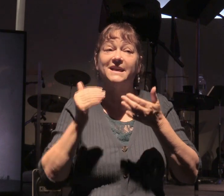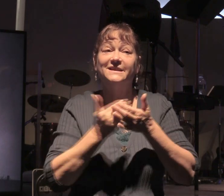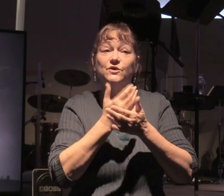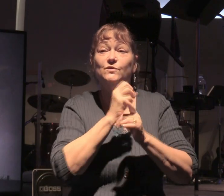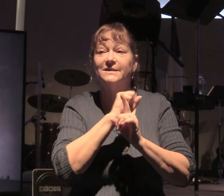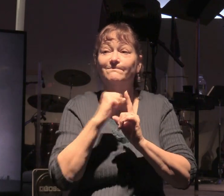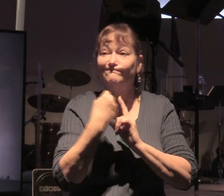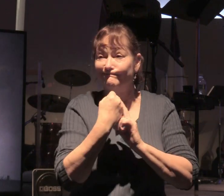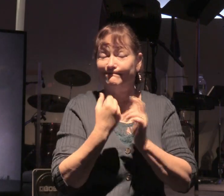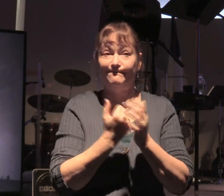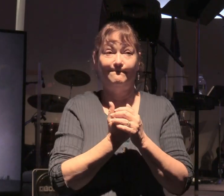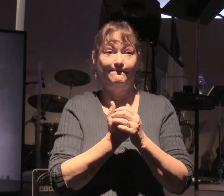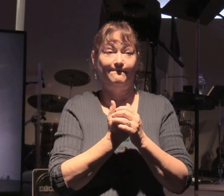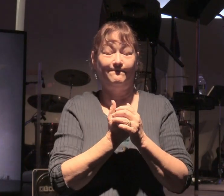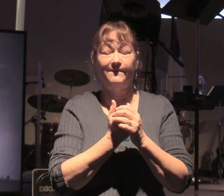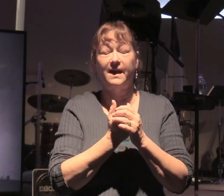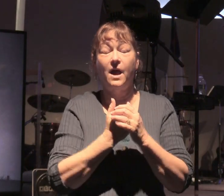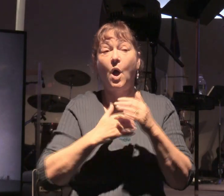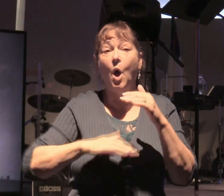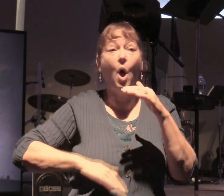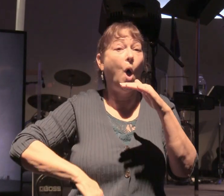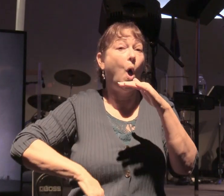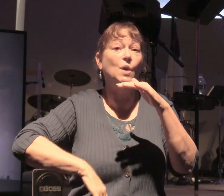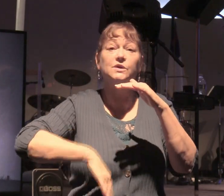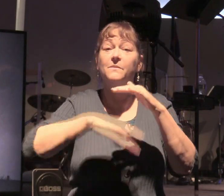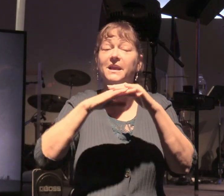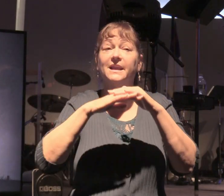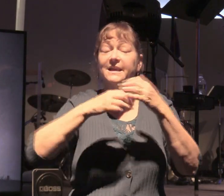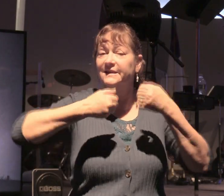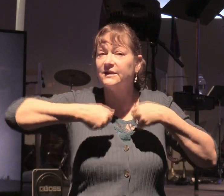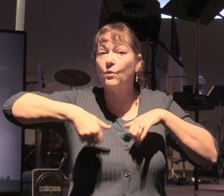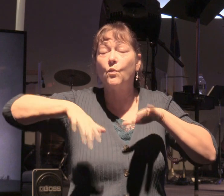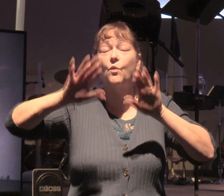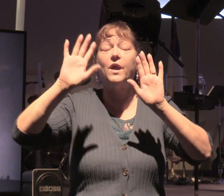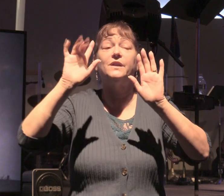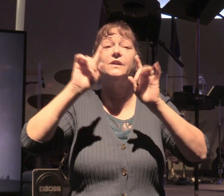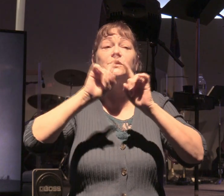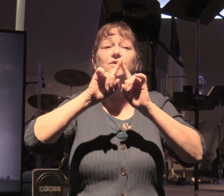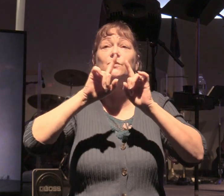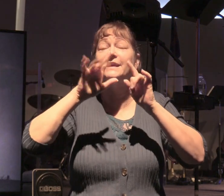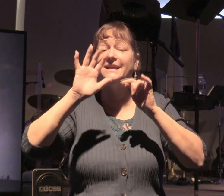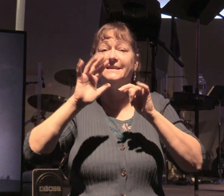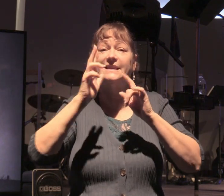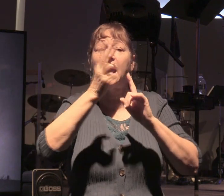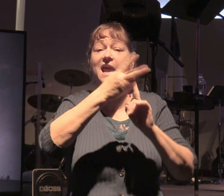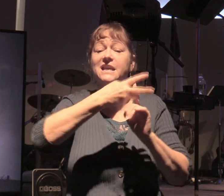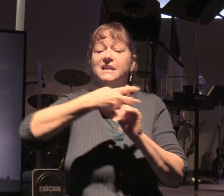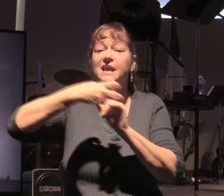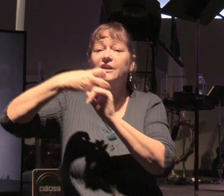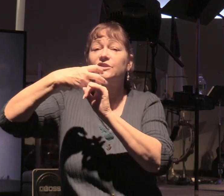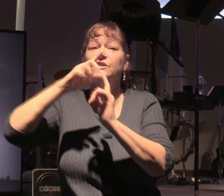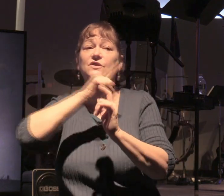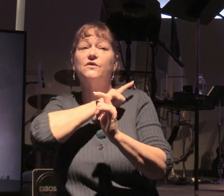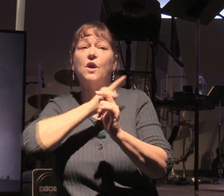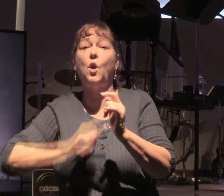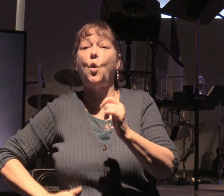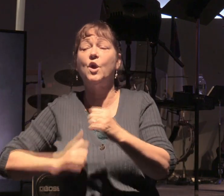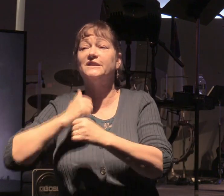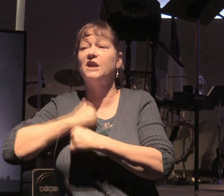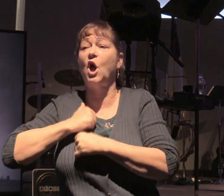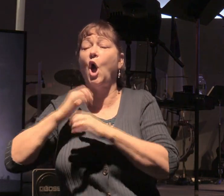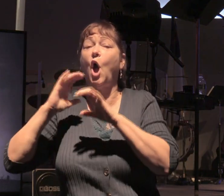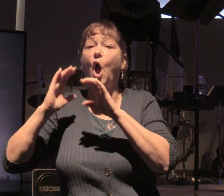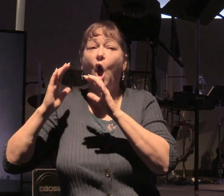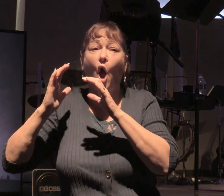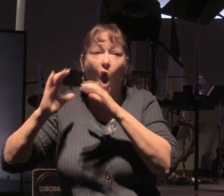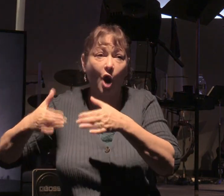circumstances. Ultimately, surrendering to his induction into the Lord's army. As